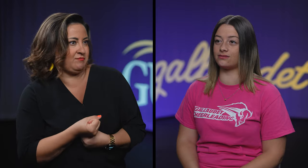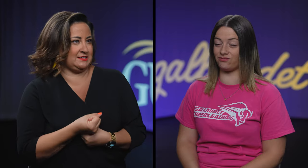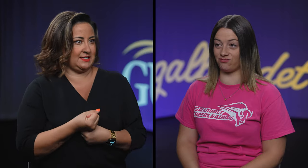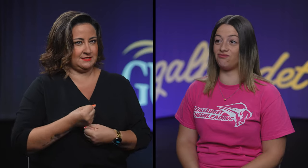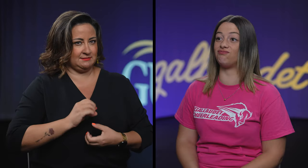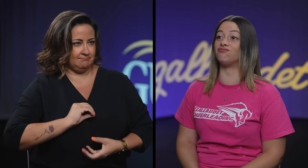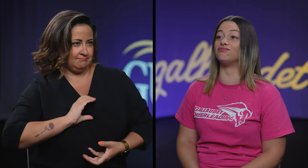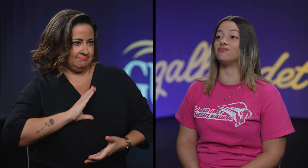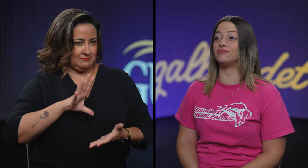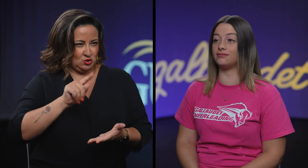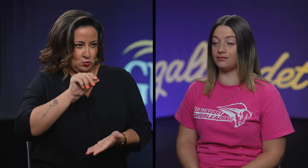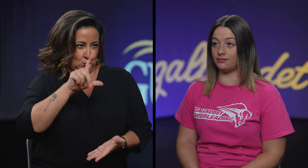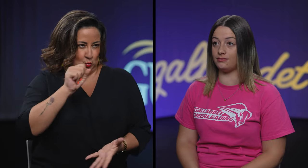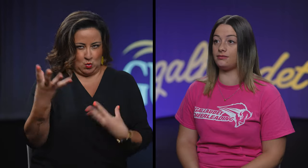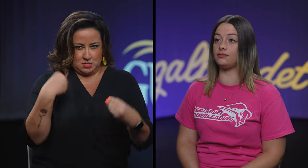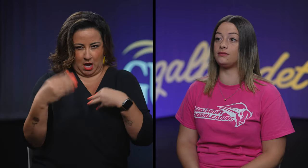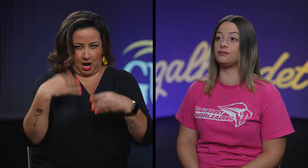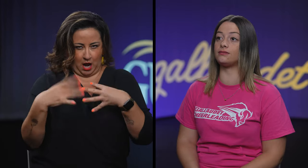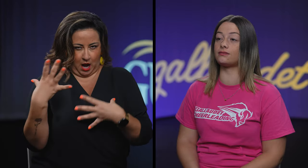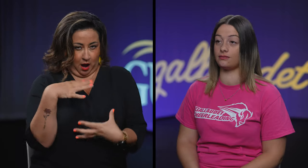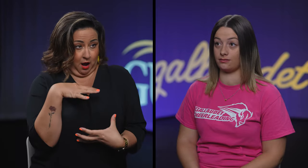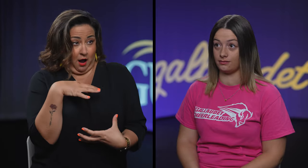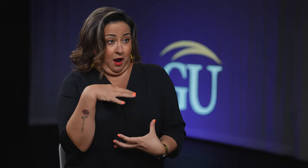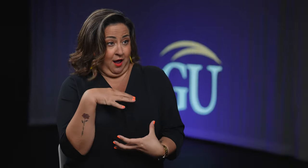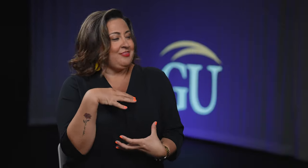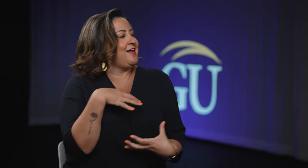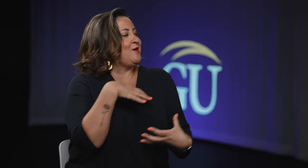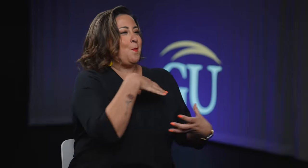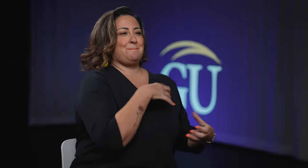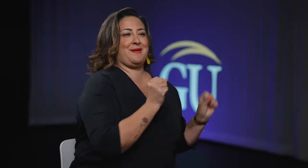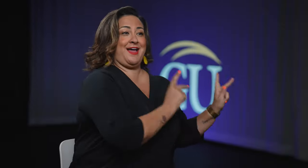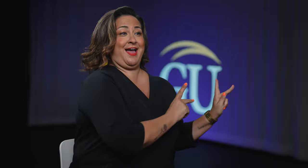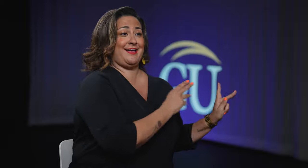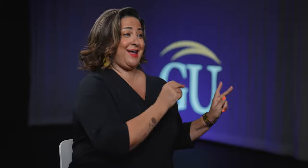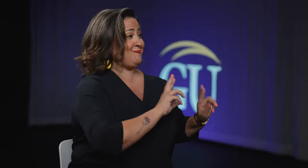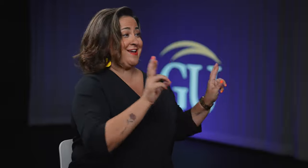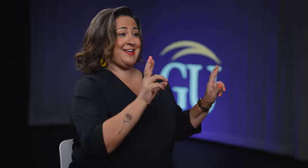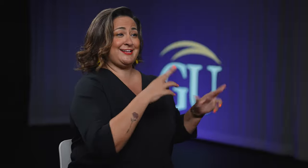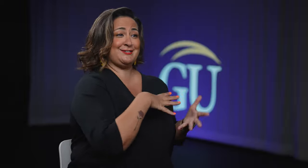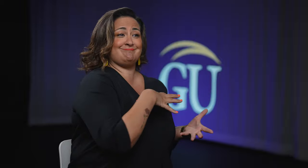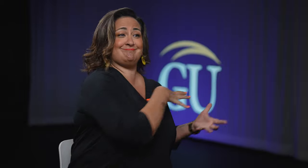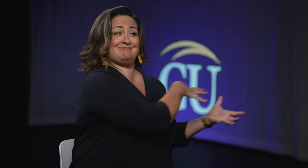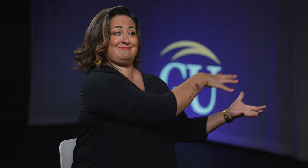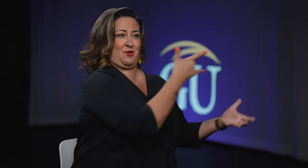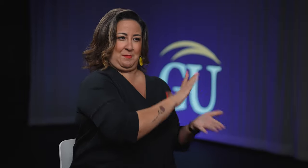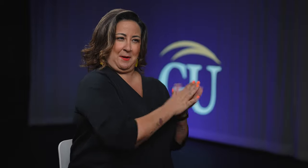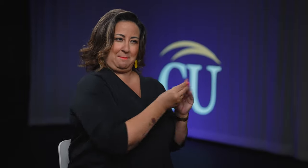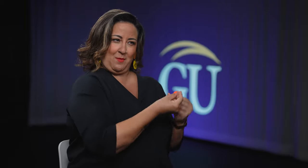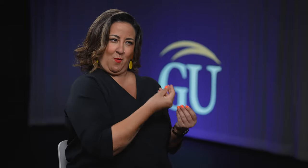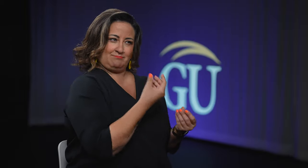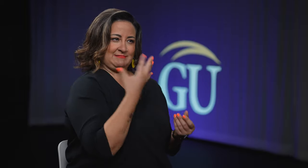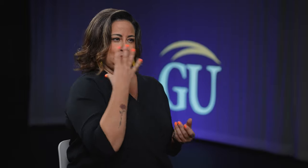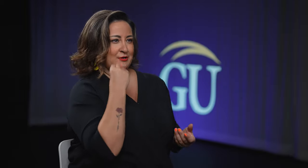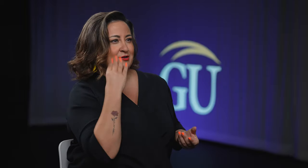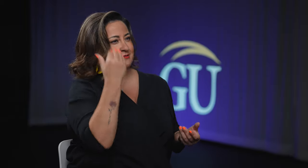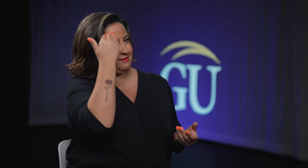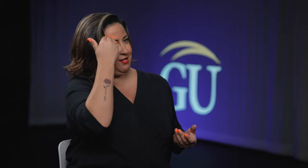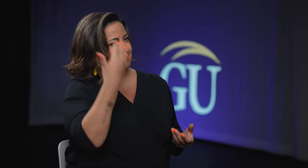become more confident and use the tools you've gained and bring them back to your communities to share that experience